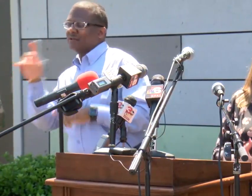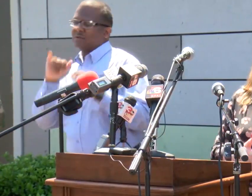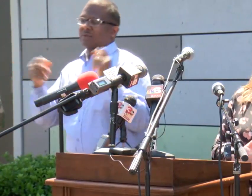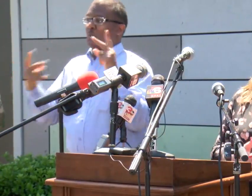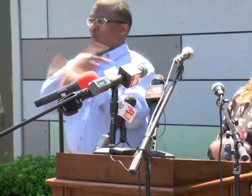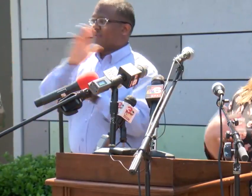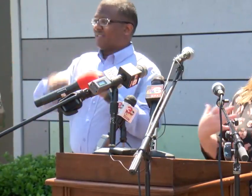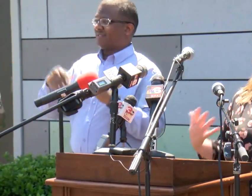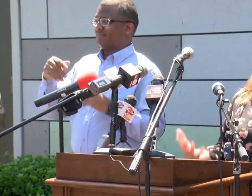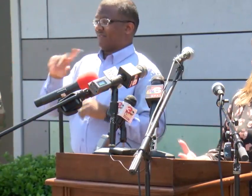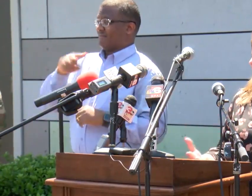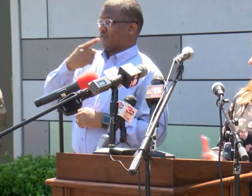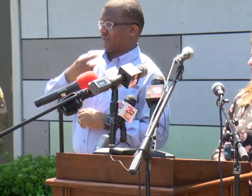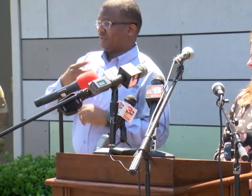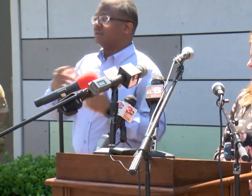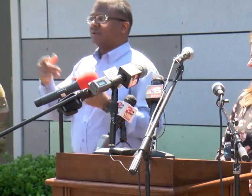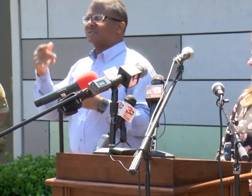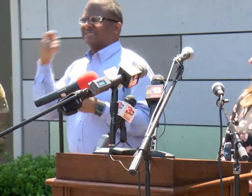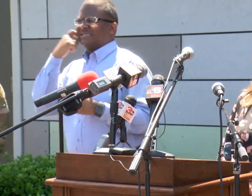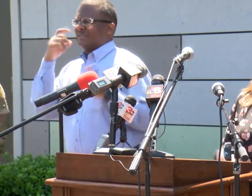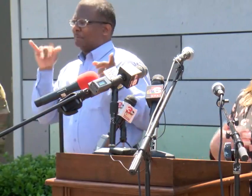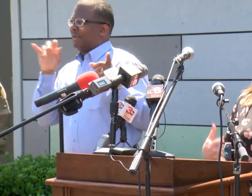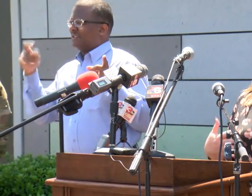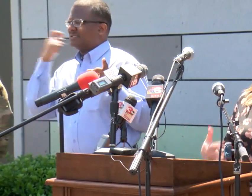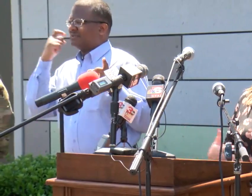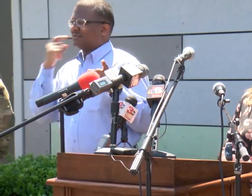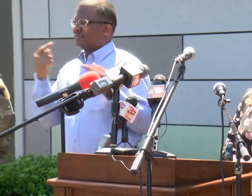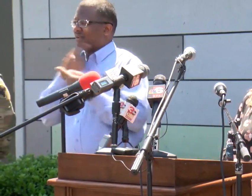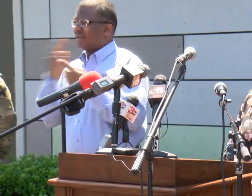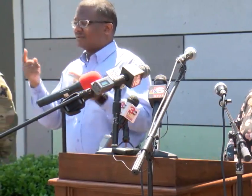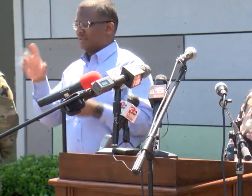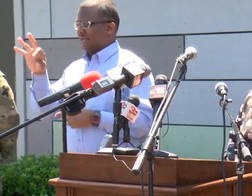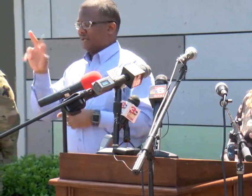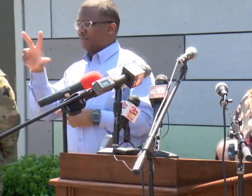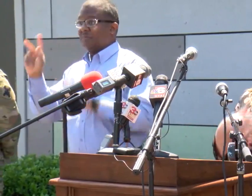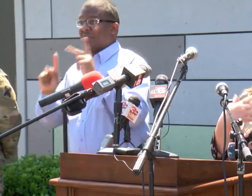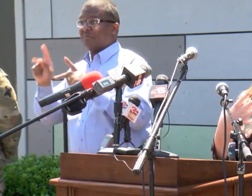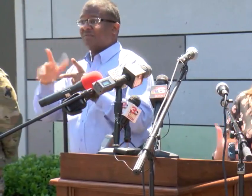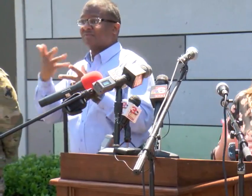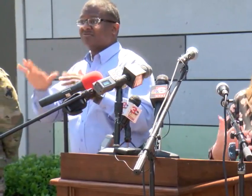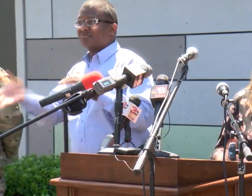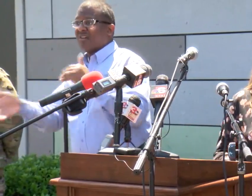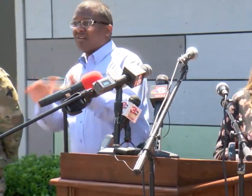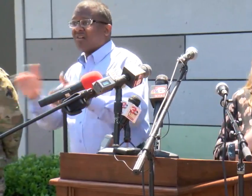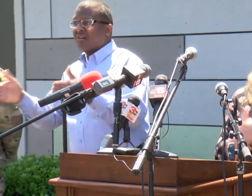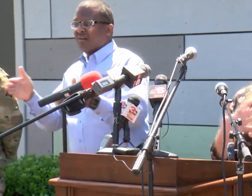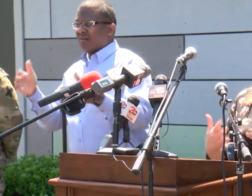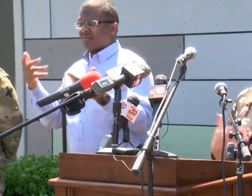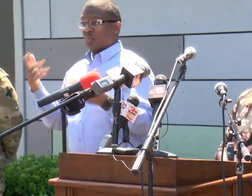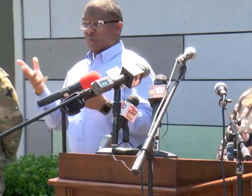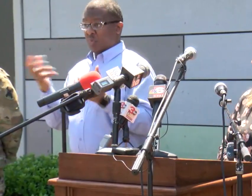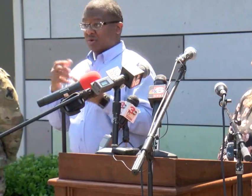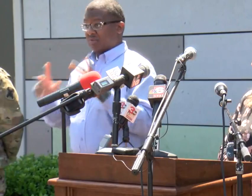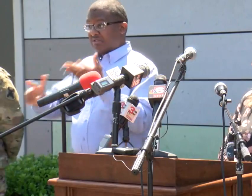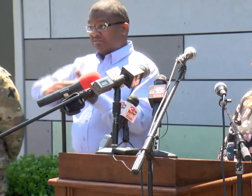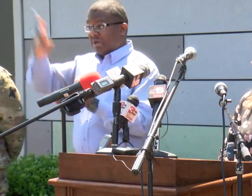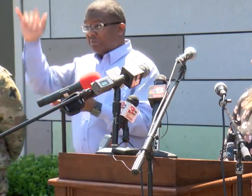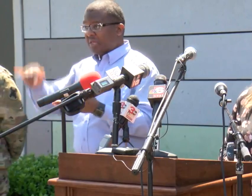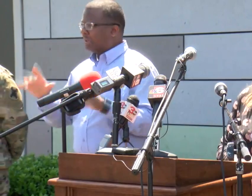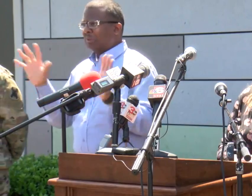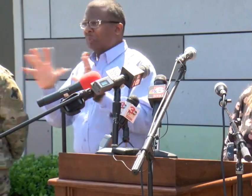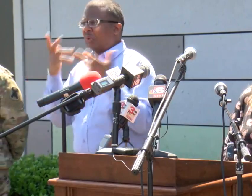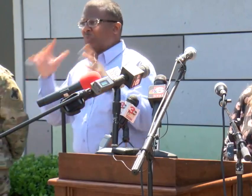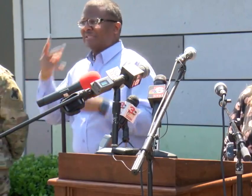know, the mayor just announced, you know, the 93 deaths. We don't want to see double that or greater numbers. We don't even want to see one more